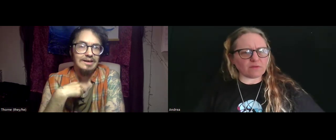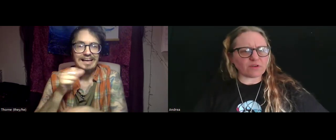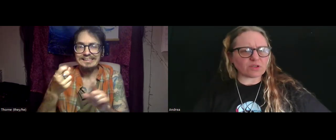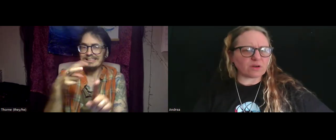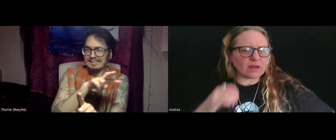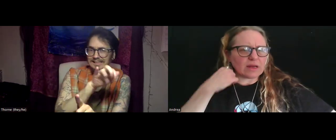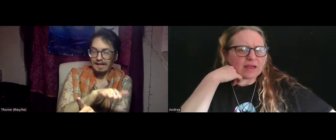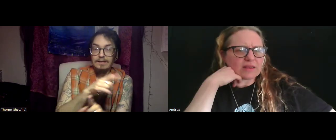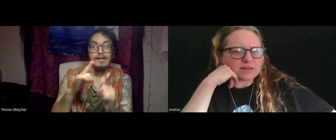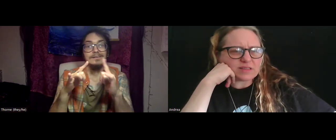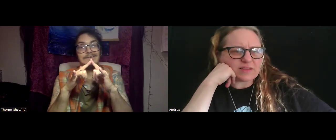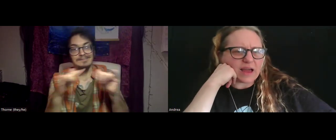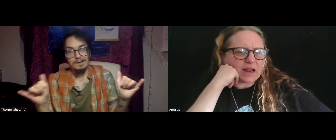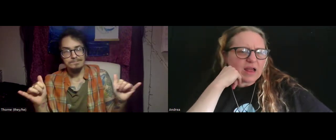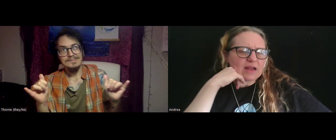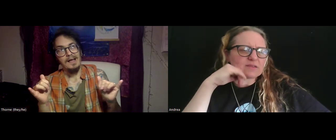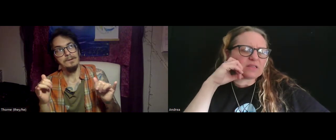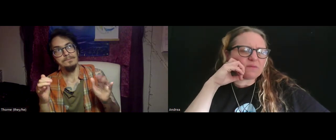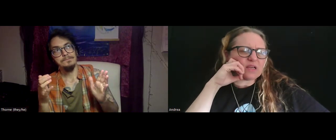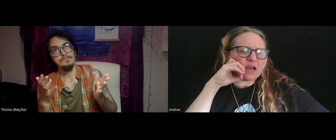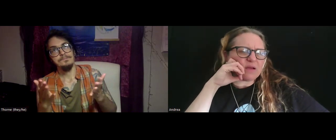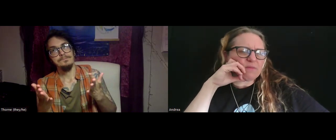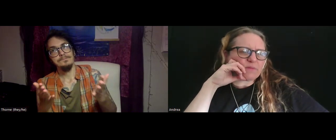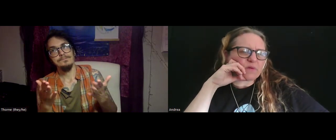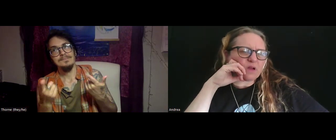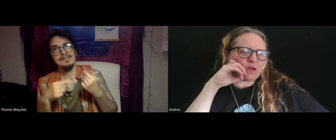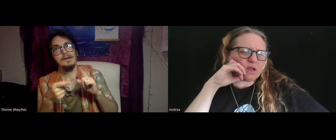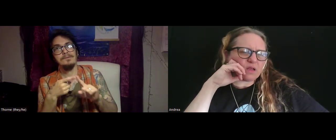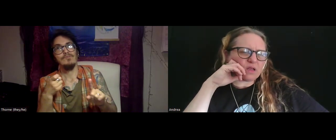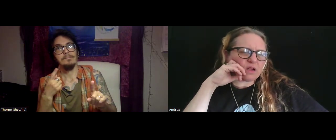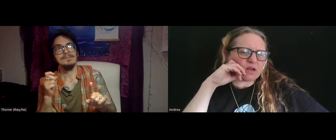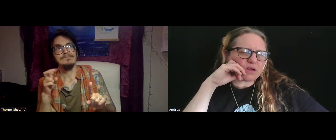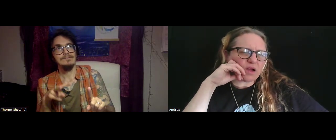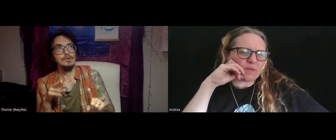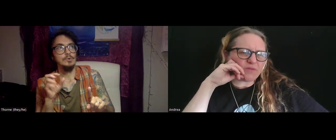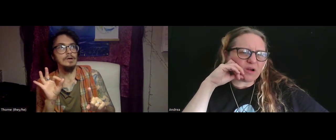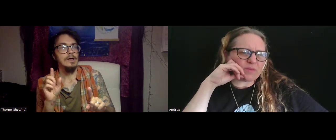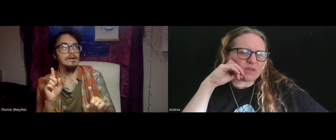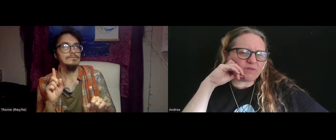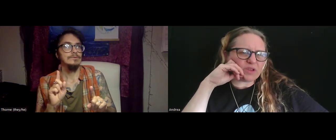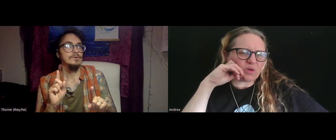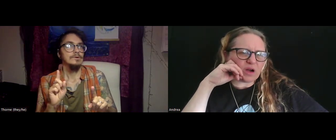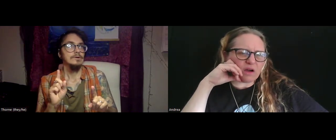for sure. And I can see that. And at the same time, coming from the view